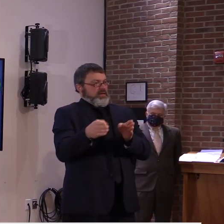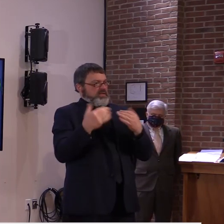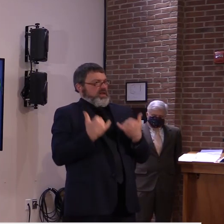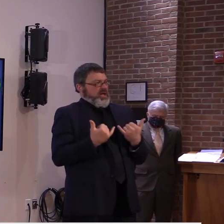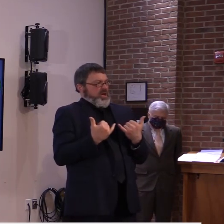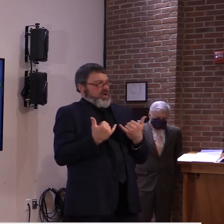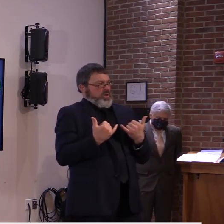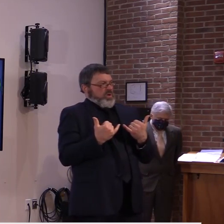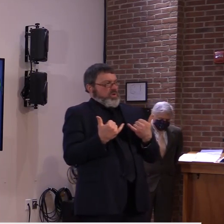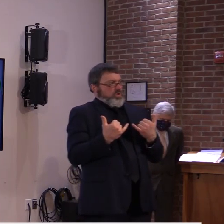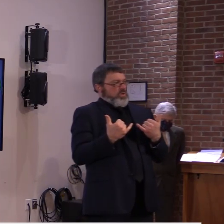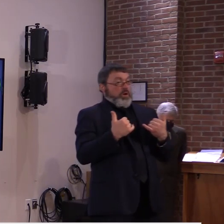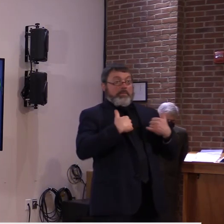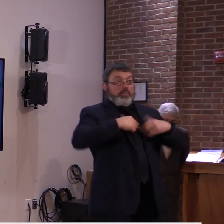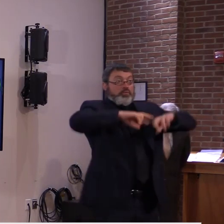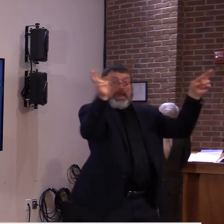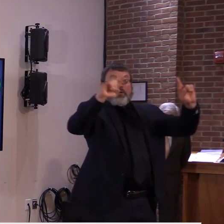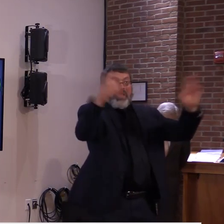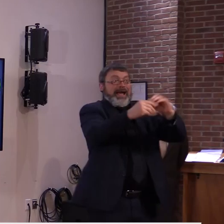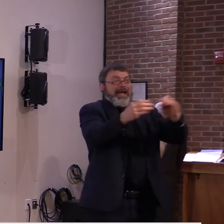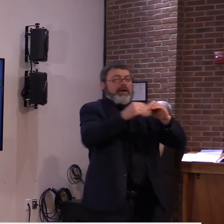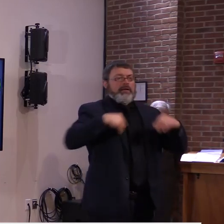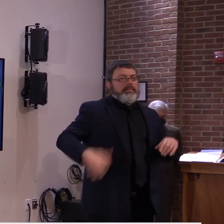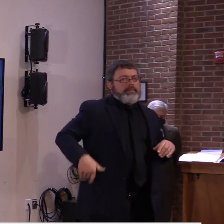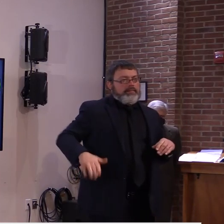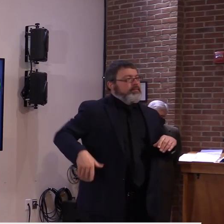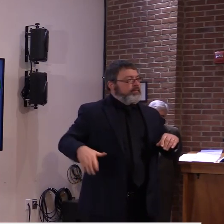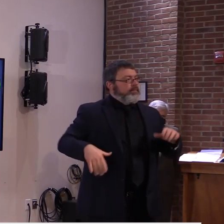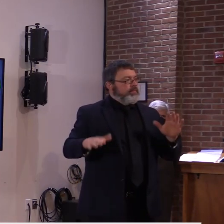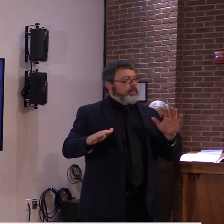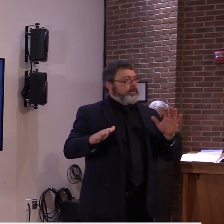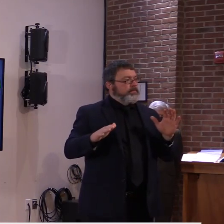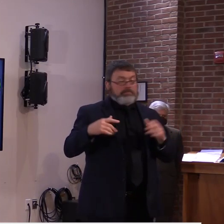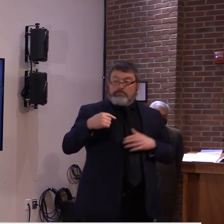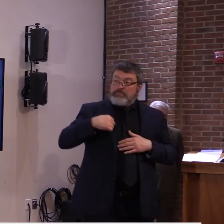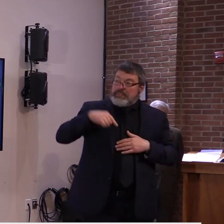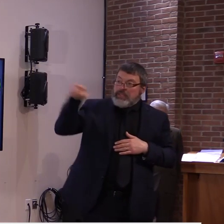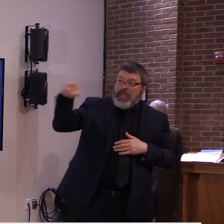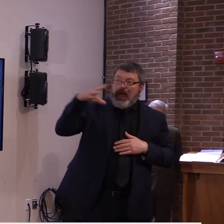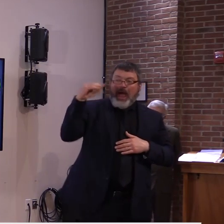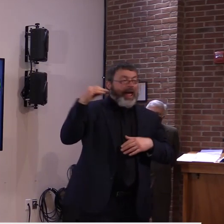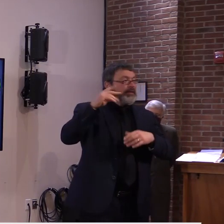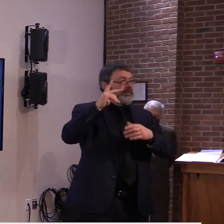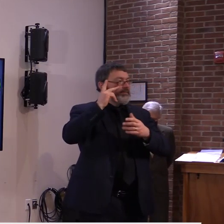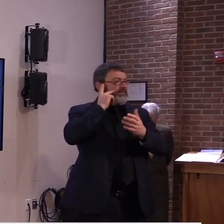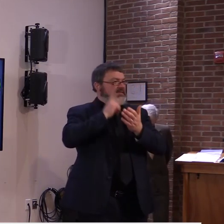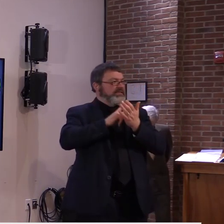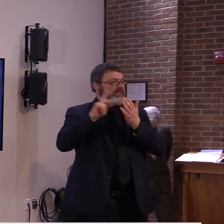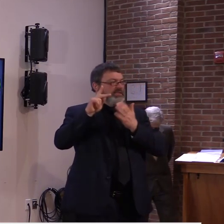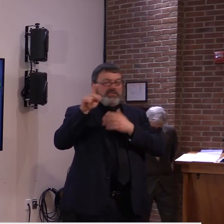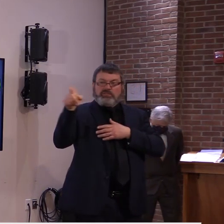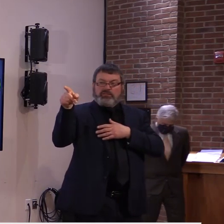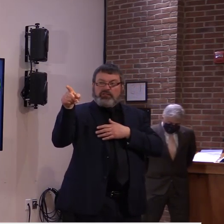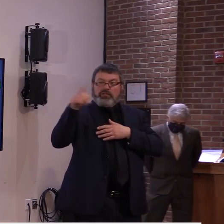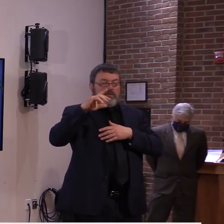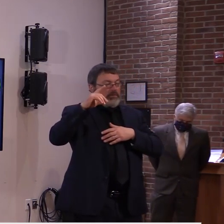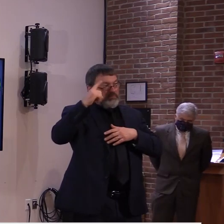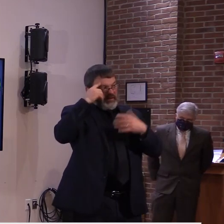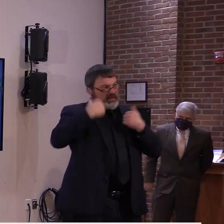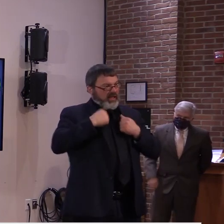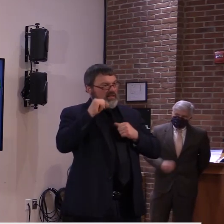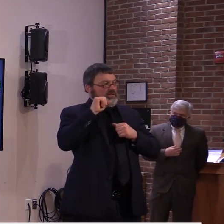Yeah, thank you. This is my point. We're in the initial phases of planning that, but we do expect to bring additional resources to bear. Commissioner